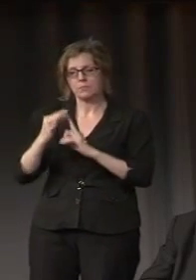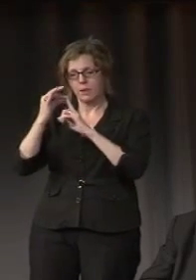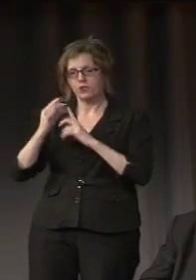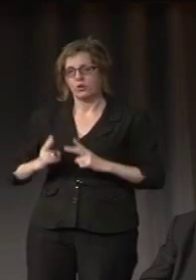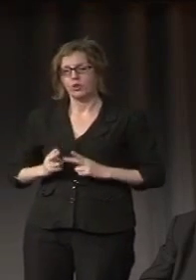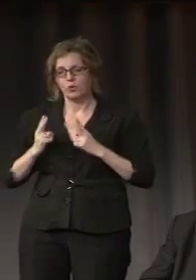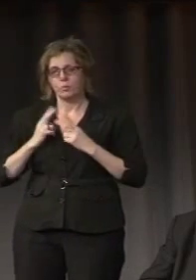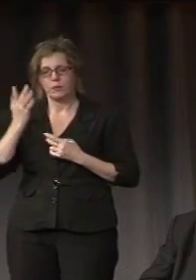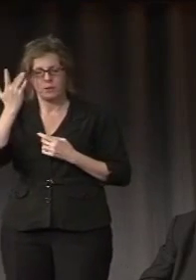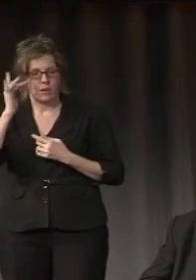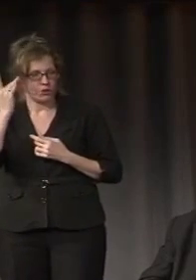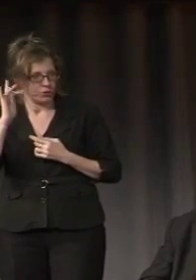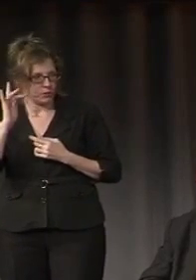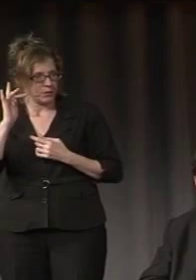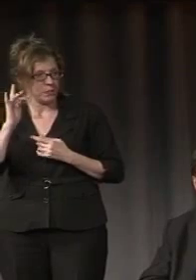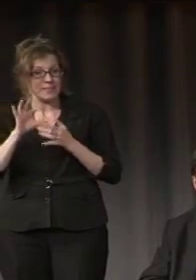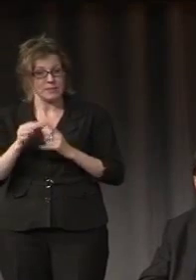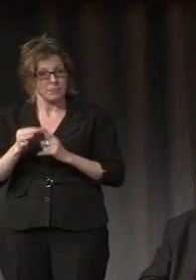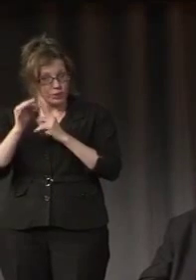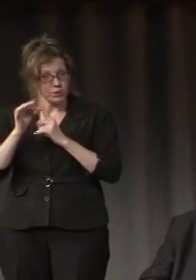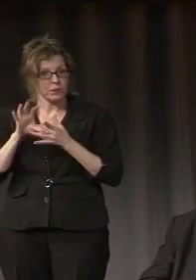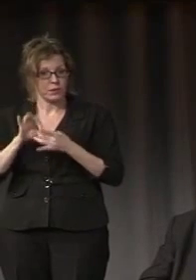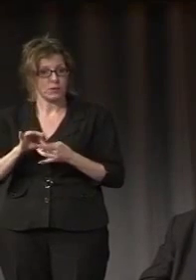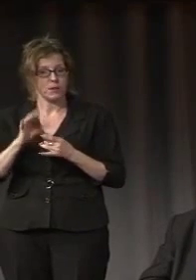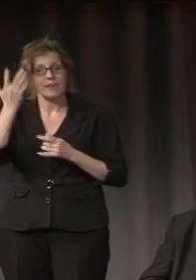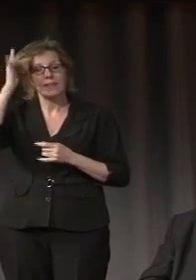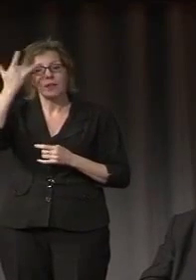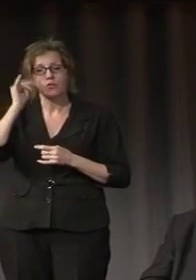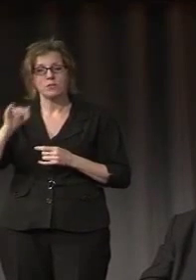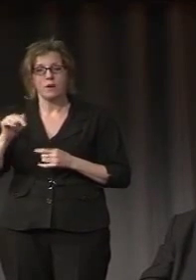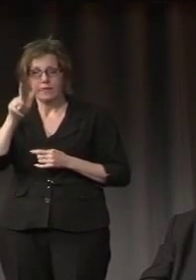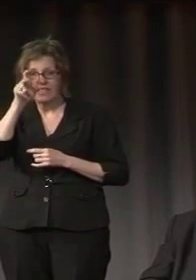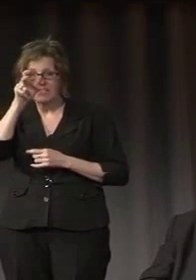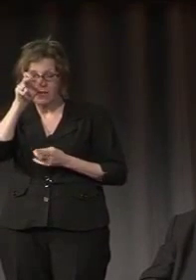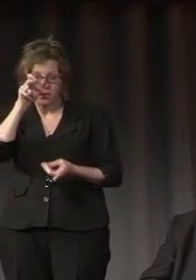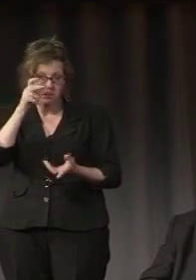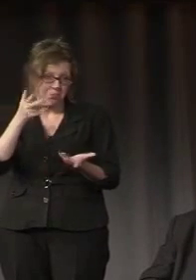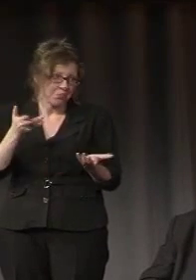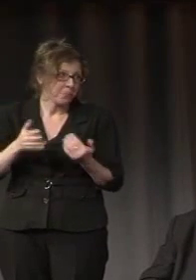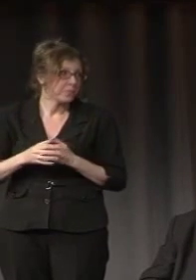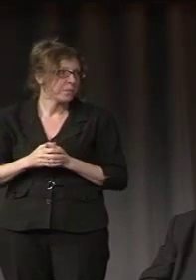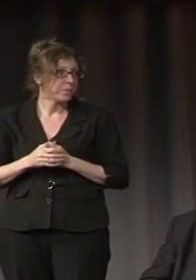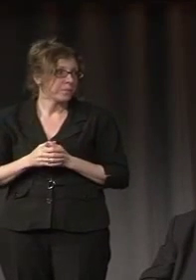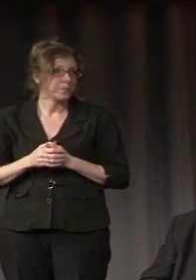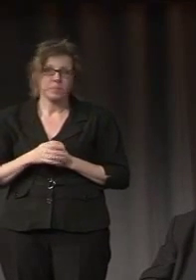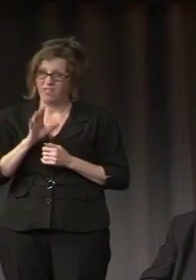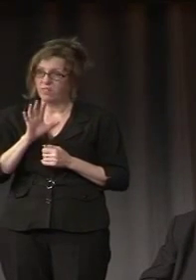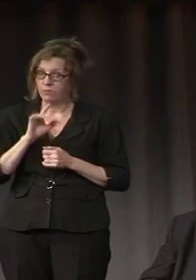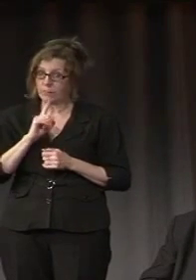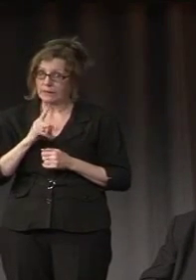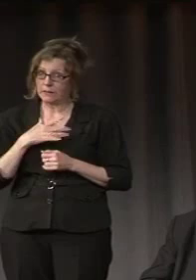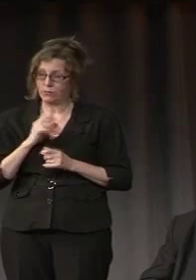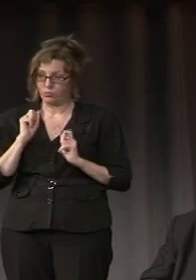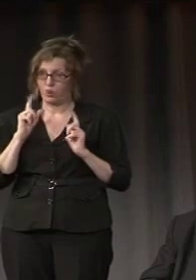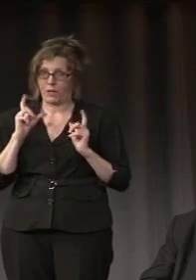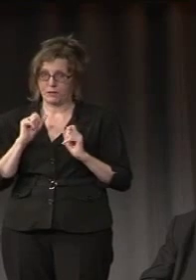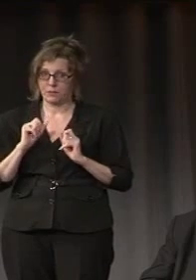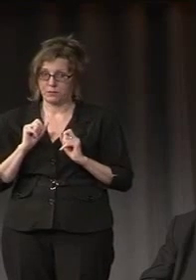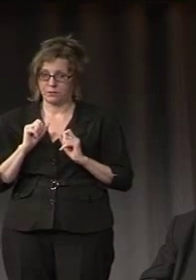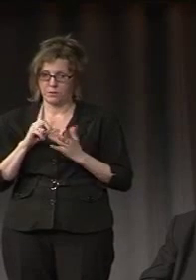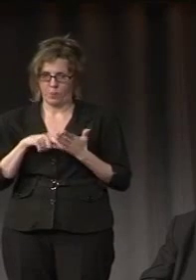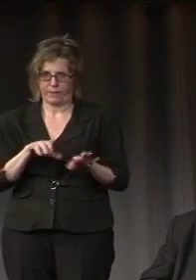the intelligence of even insects, which, by the way, do surprising things,